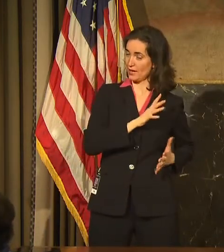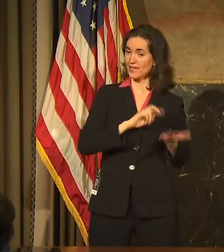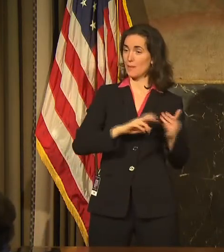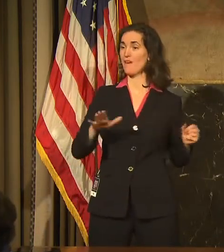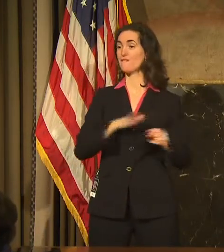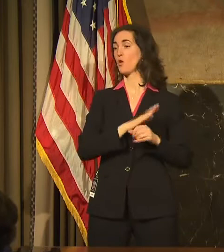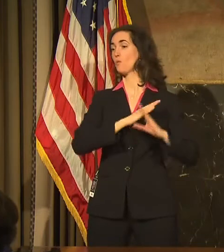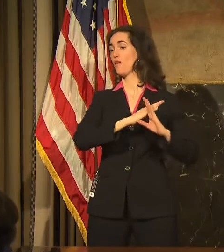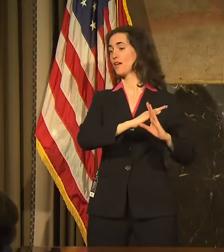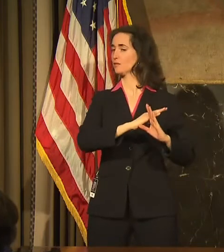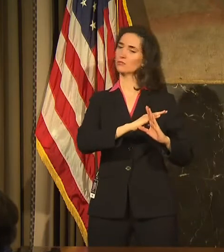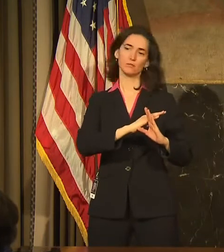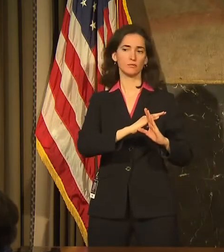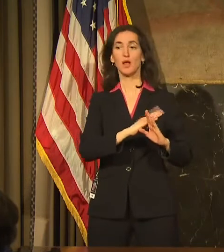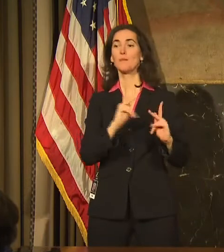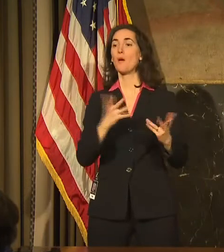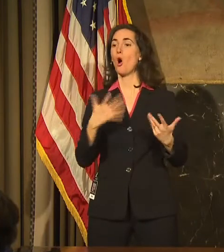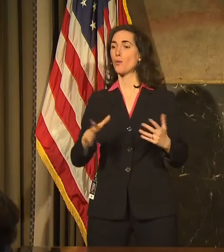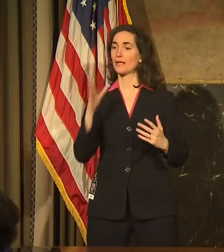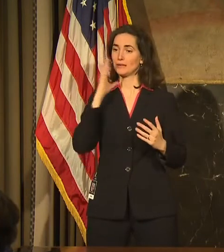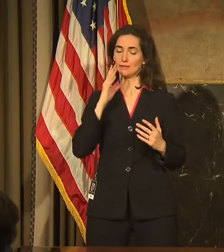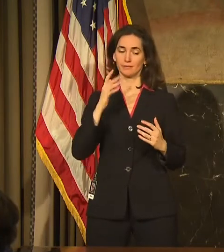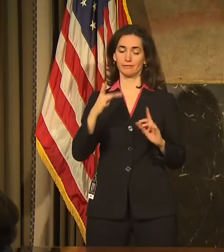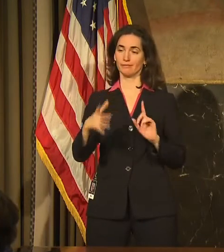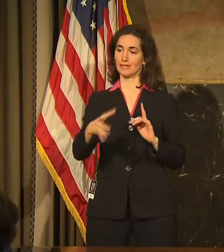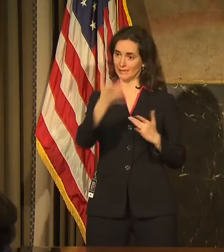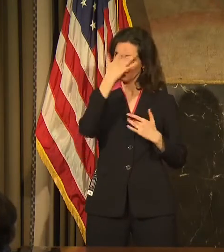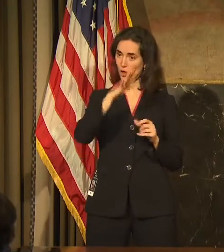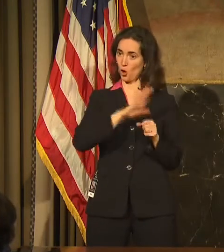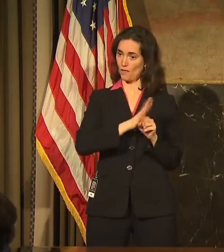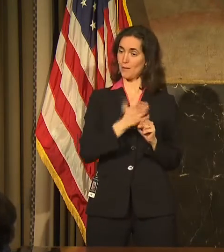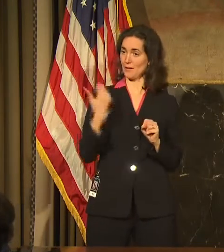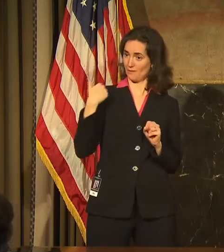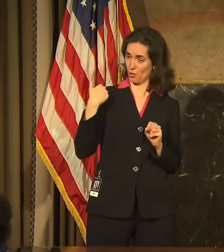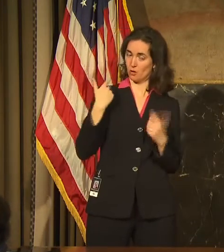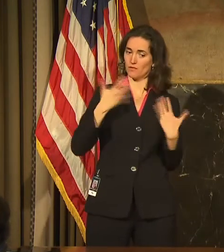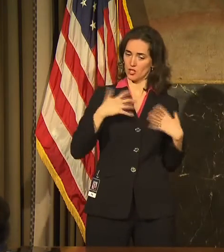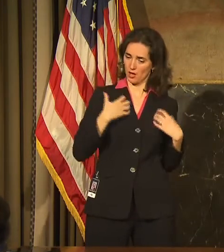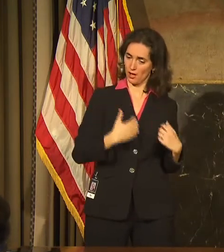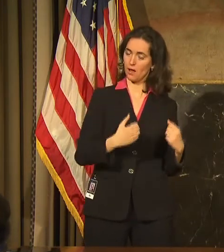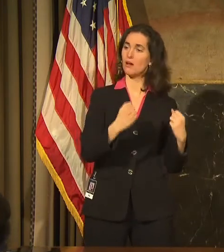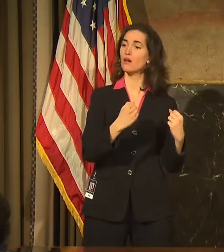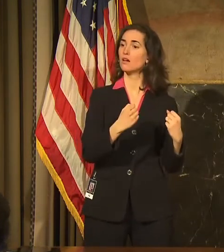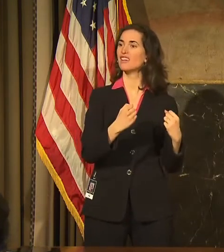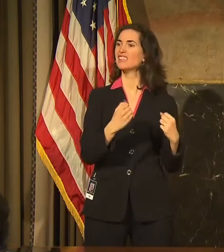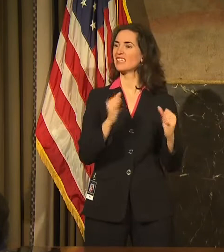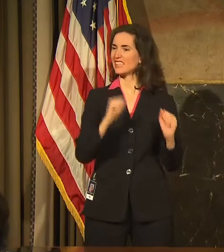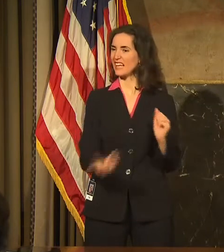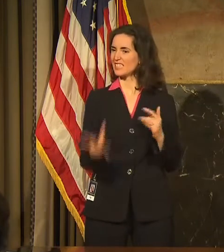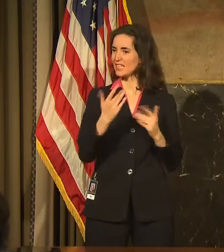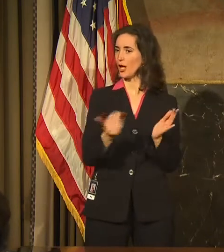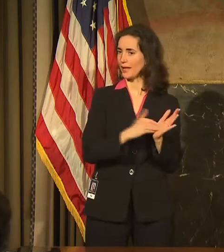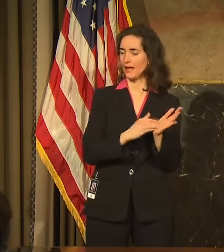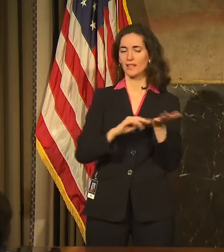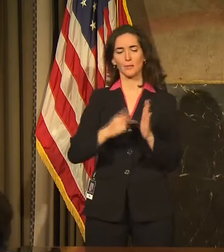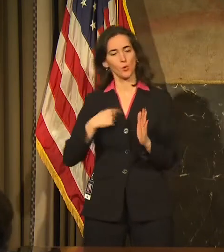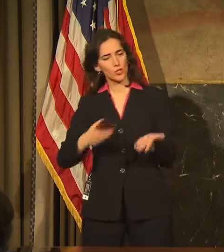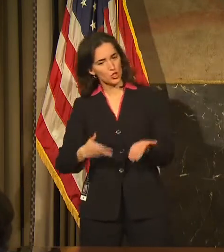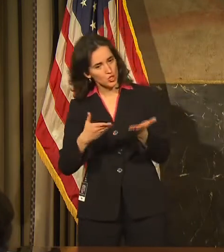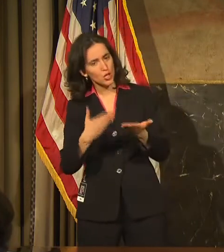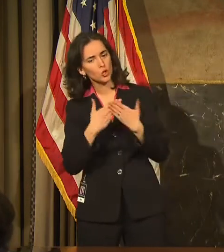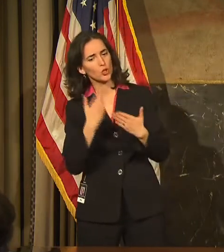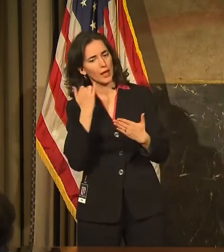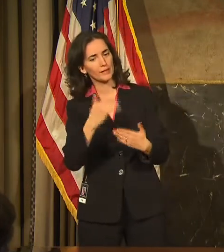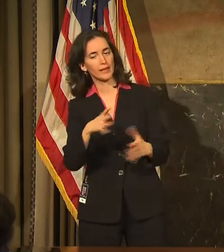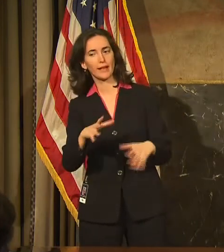past are still advised to get the vaccine, and that's why we're seeing a fair number of people have reinfections. So really, his vaccine is the